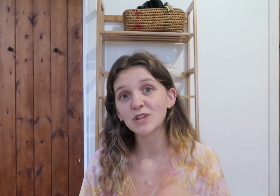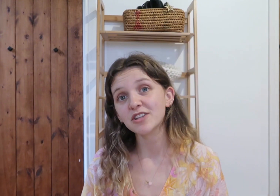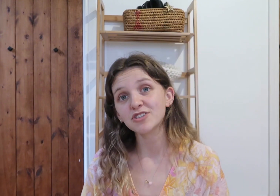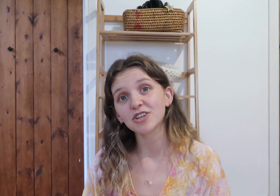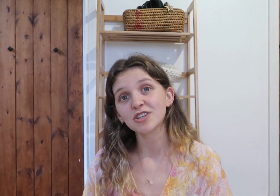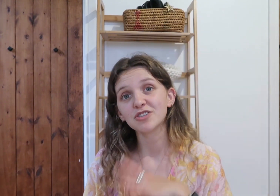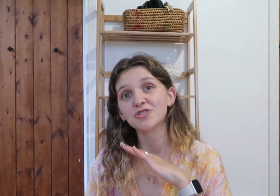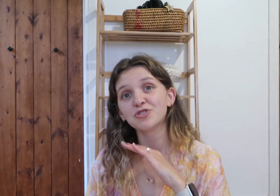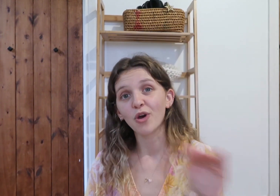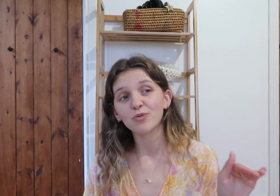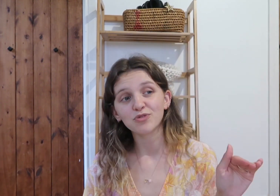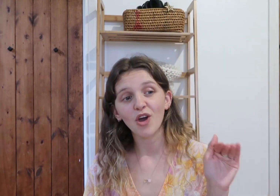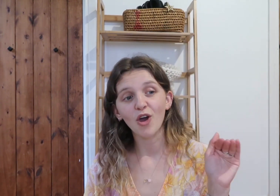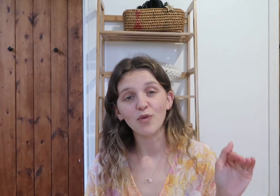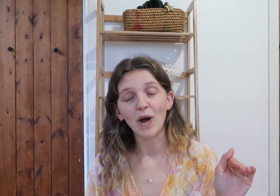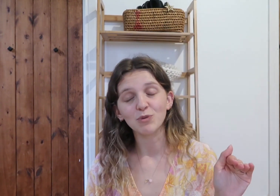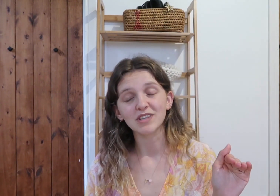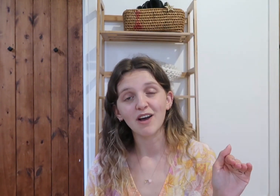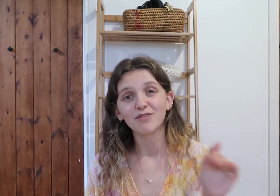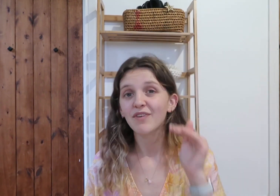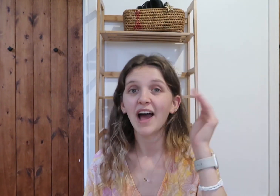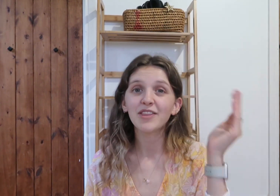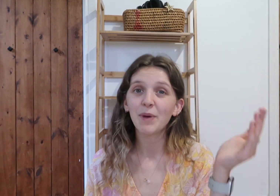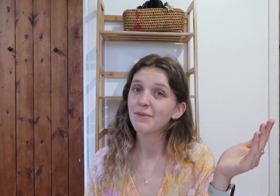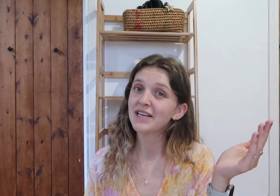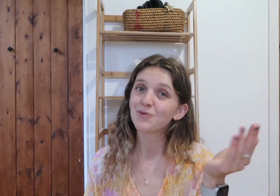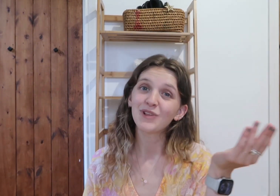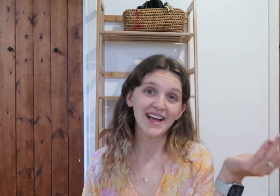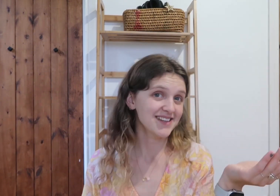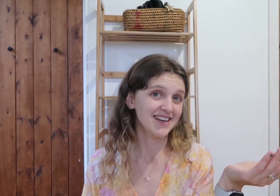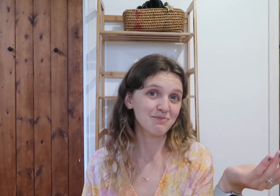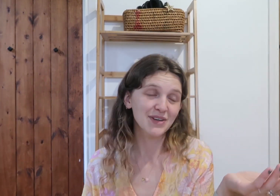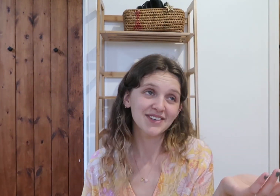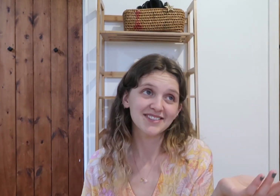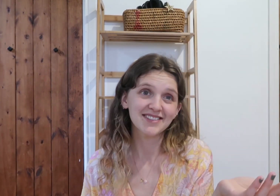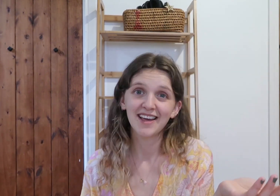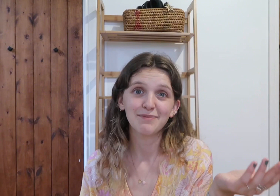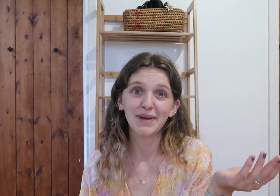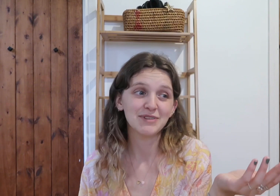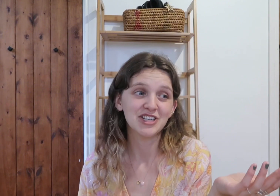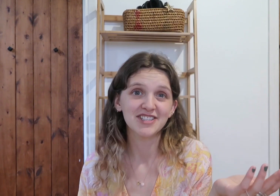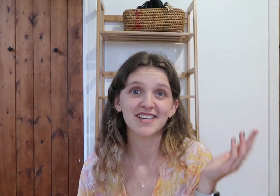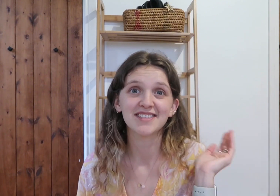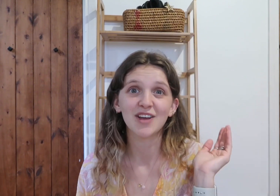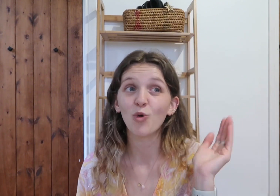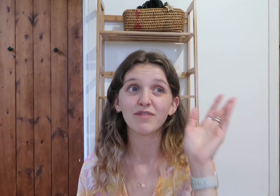the introduction, just don't overwhelm yourself, and the babies will get it, because they're baby geniuses,